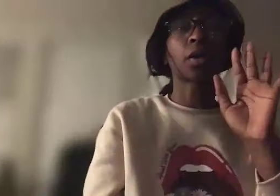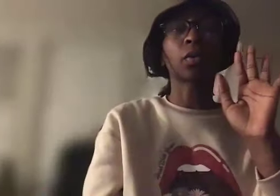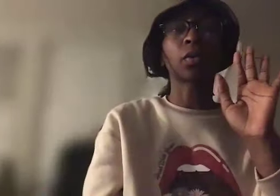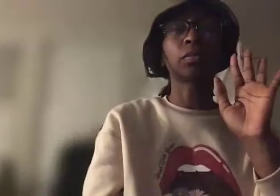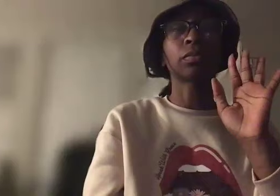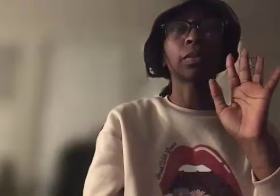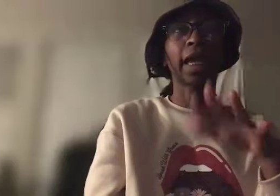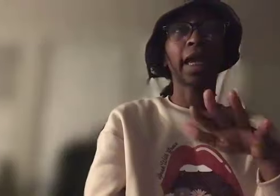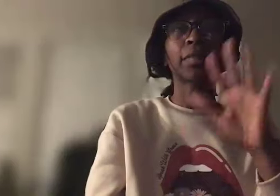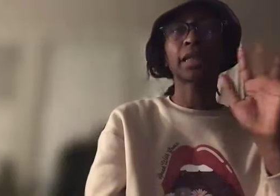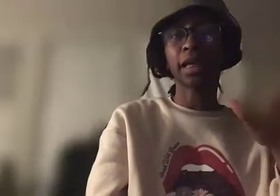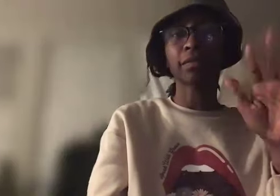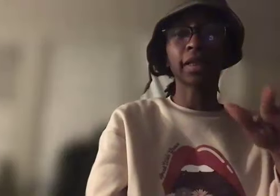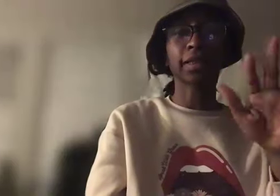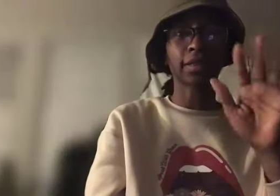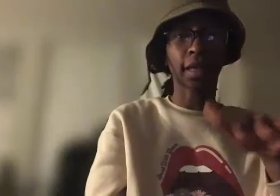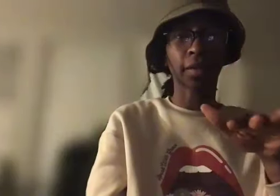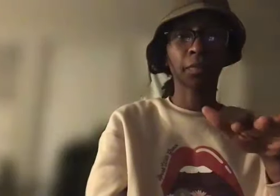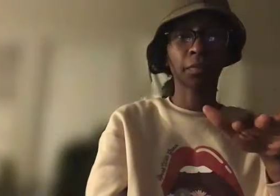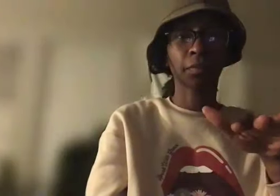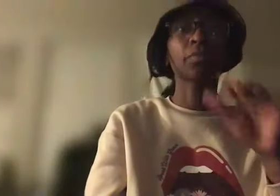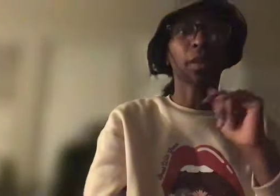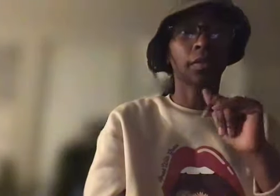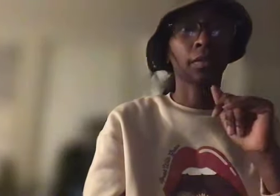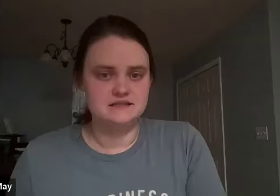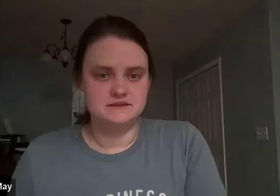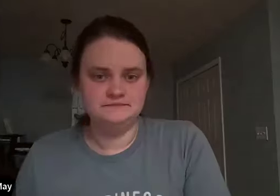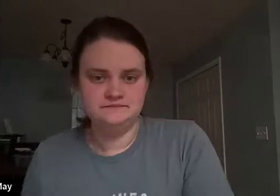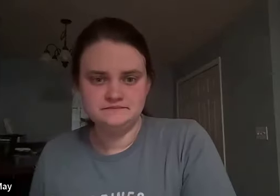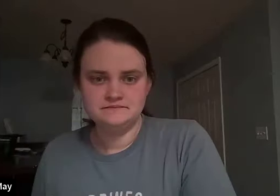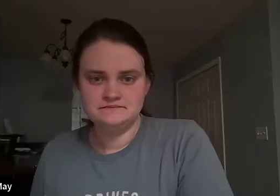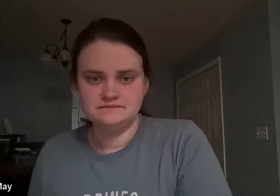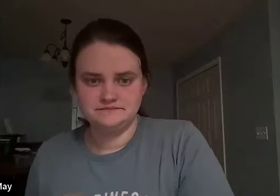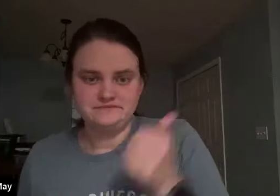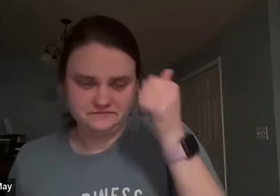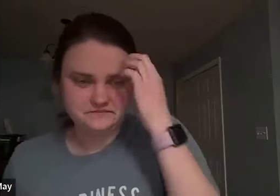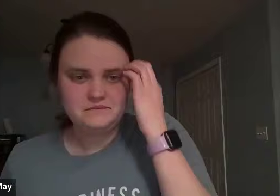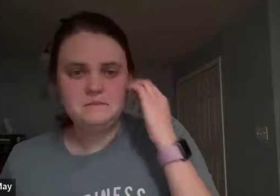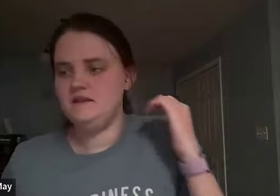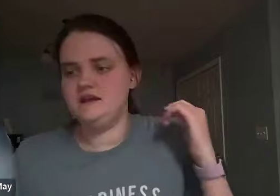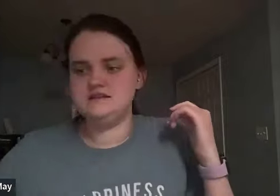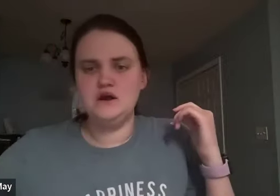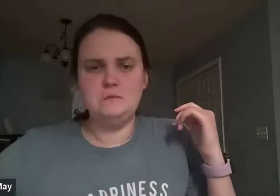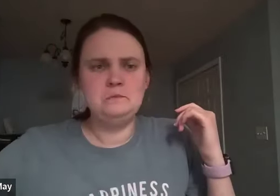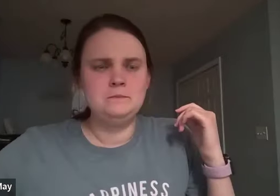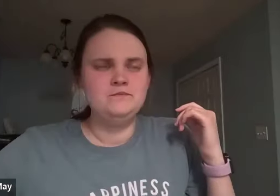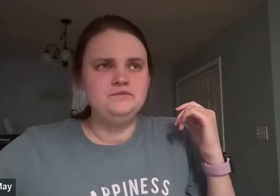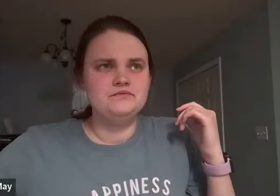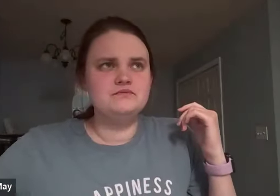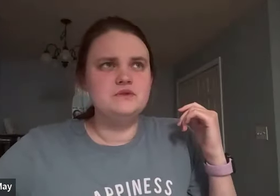So cabbage and head of lettuce is the same? Yes. Okay. Yes. Most of